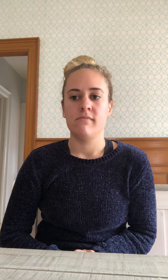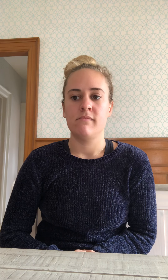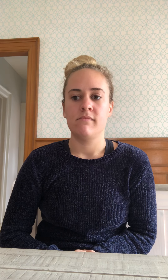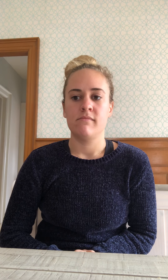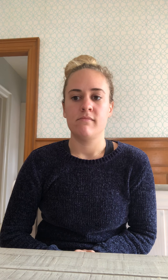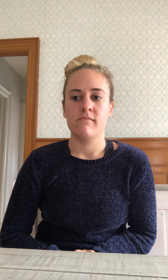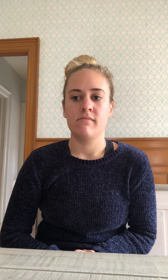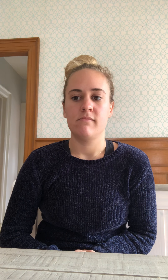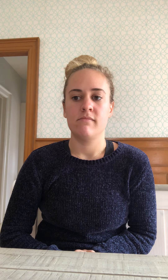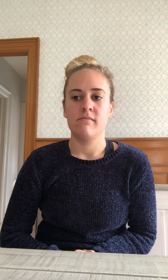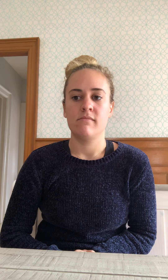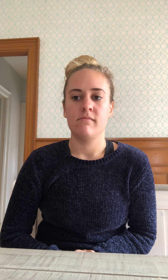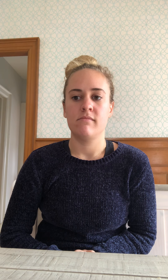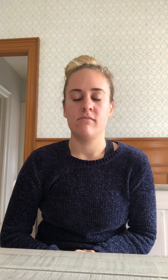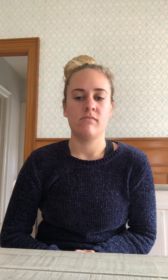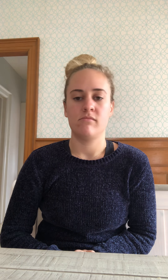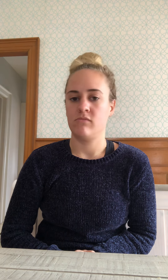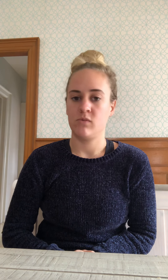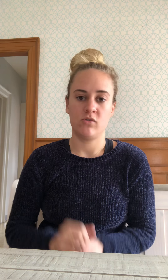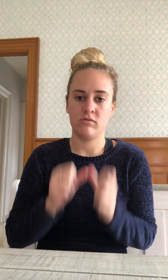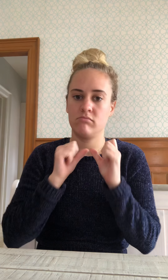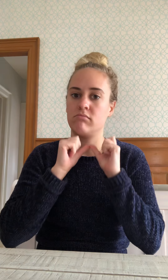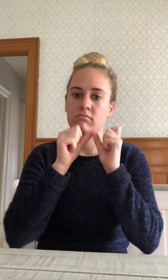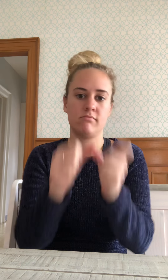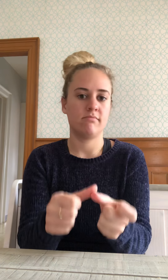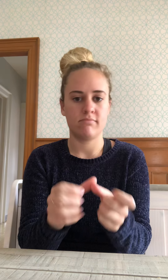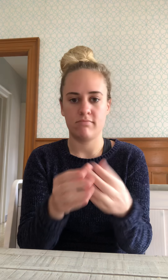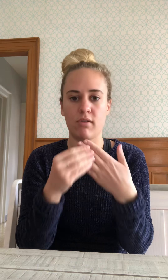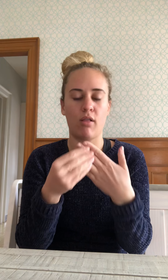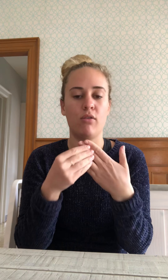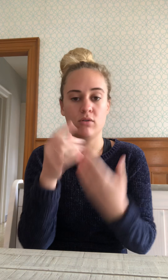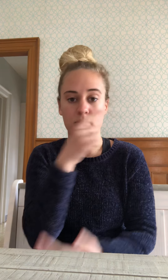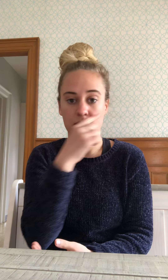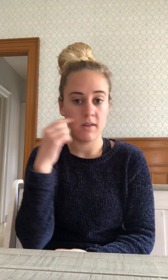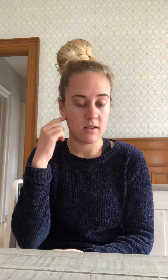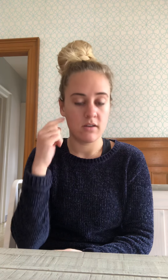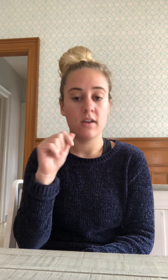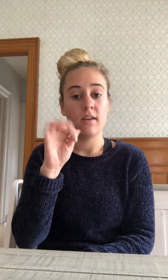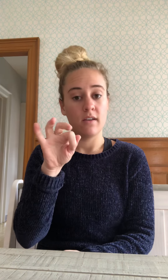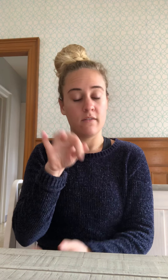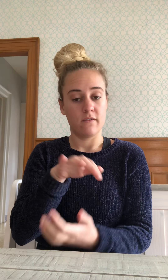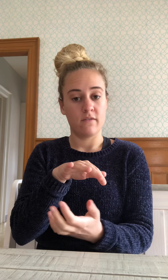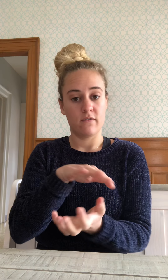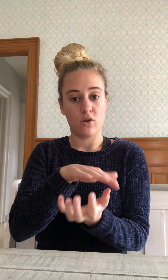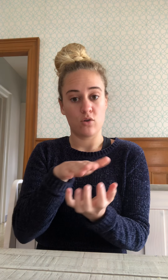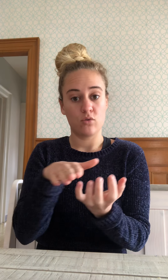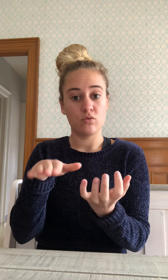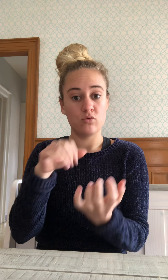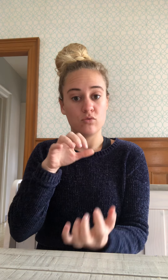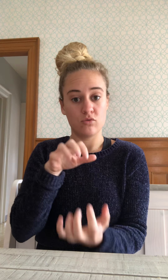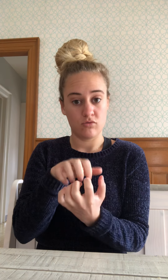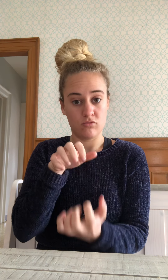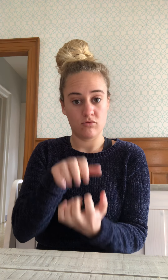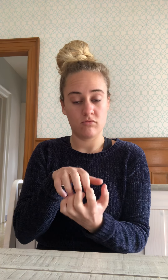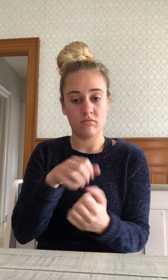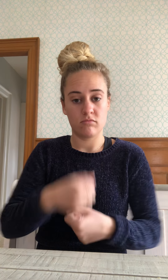Perpetually loose maxillary denture, when there are occlusal causes, because we always talked about some of the other causes, you can have